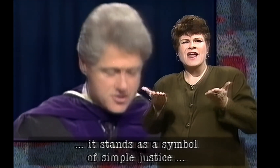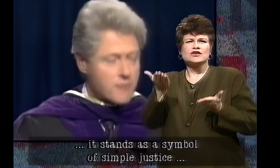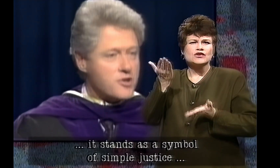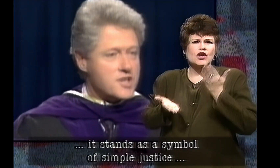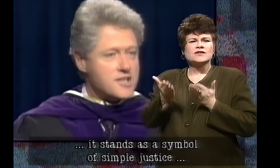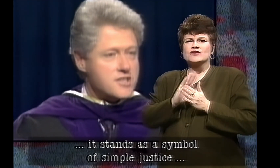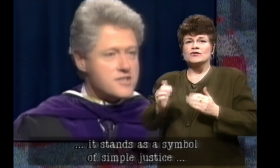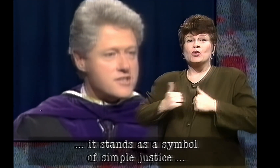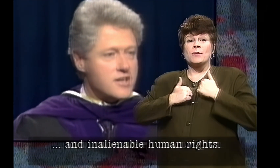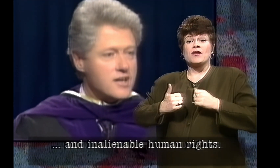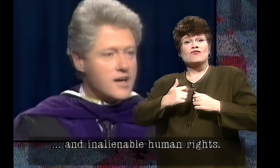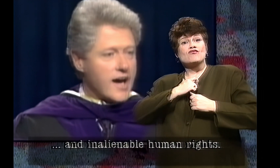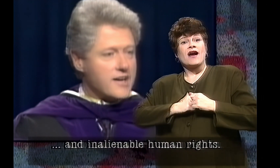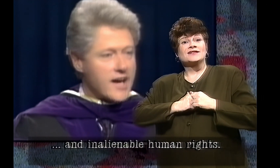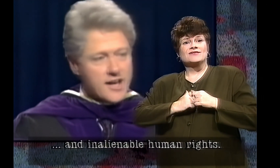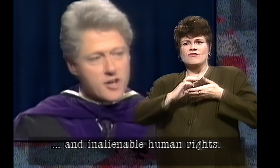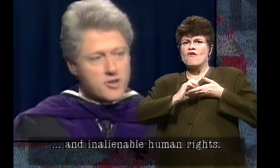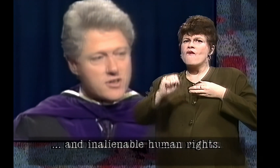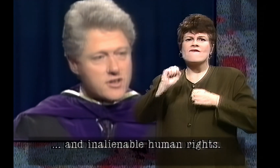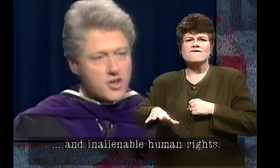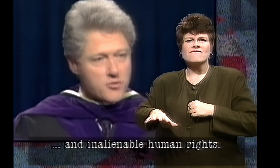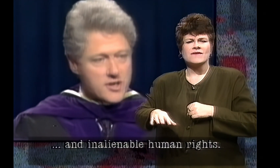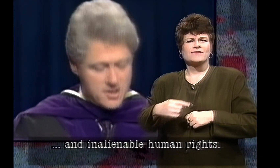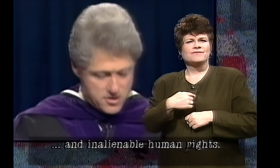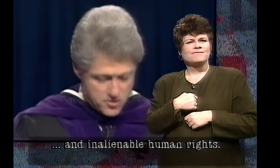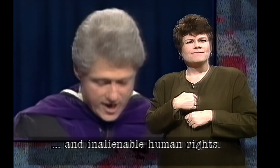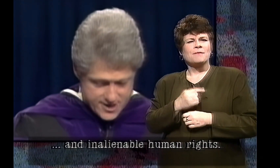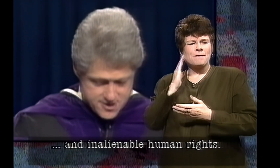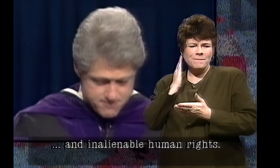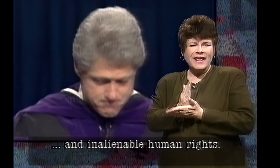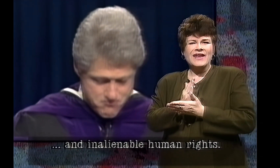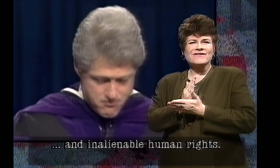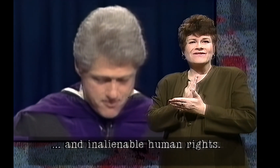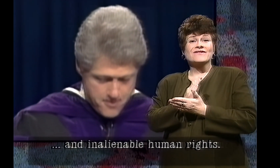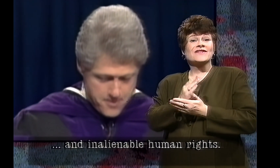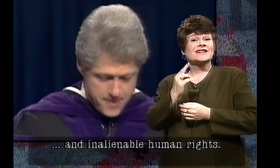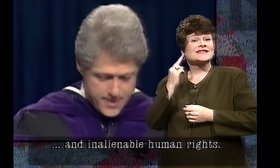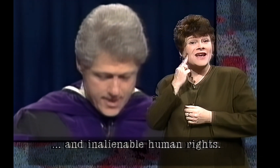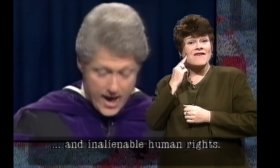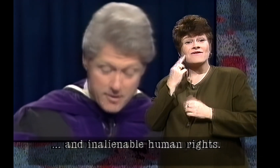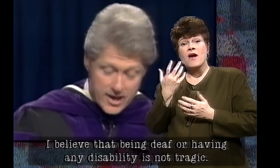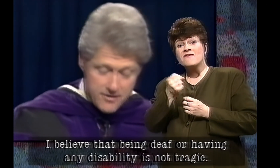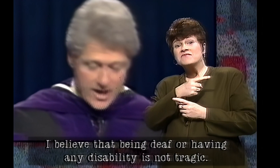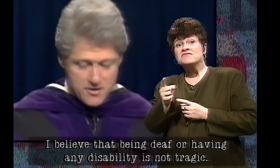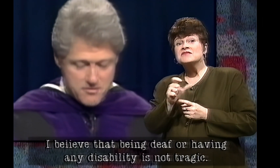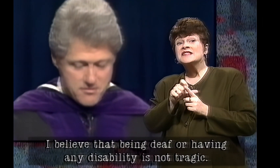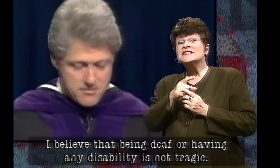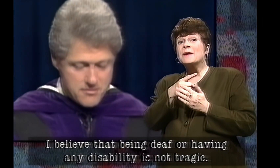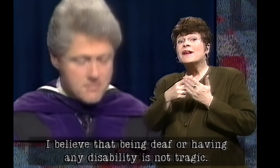of simple justice and inalienable human rights. I believe